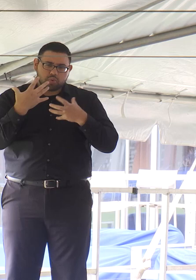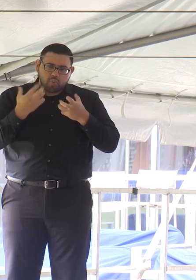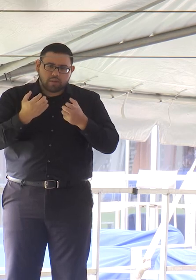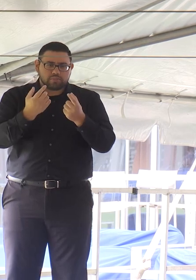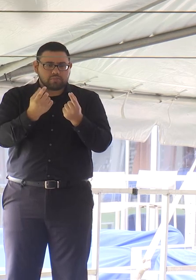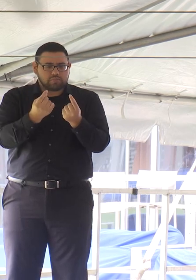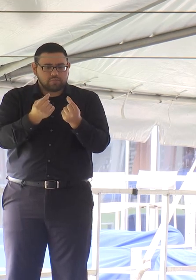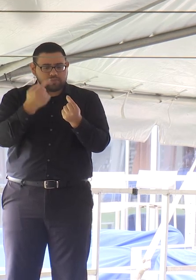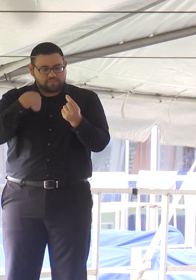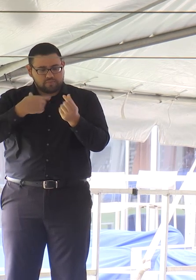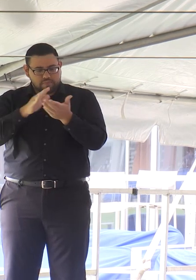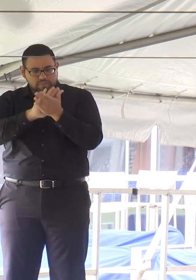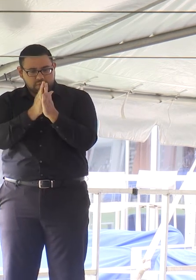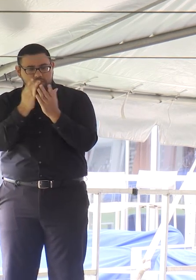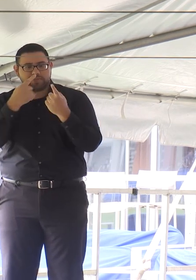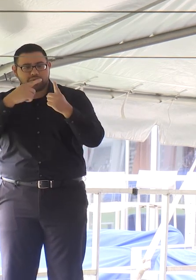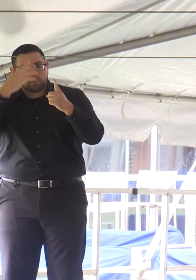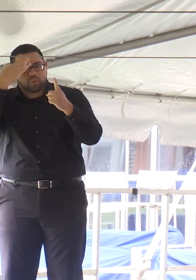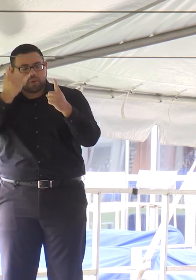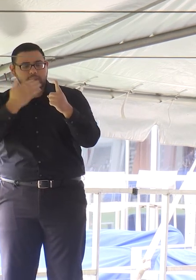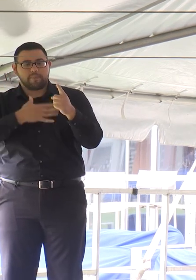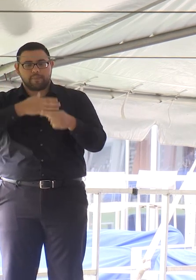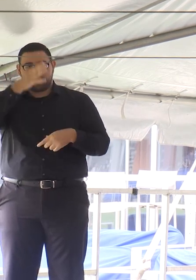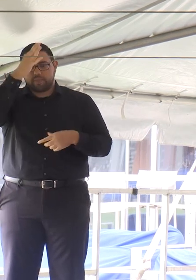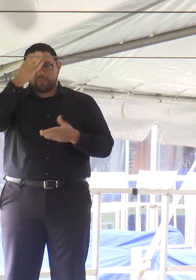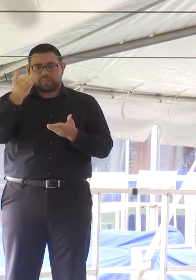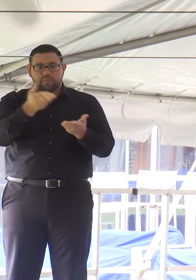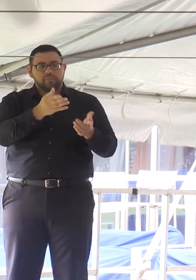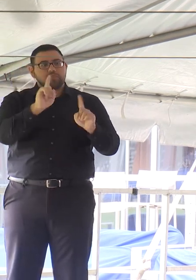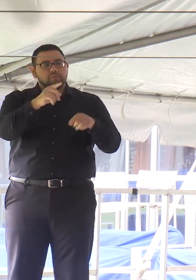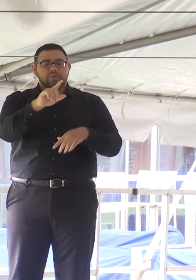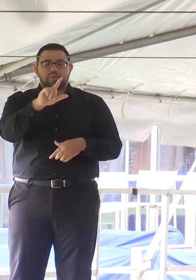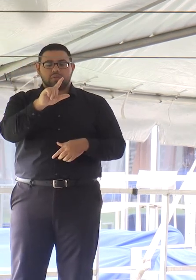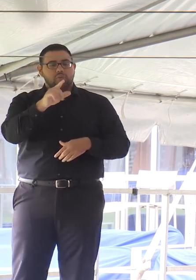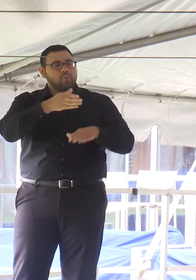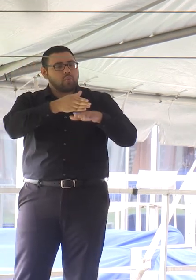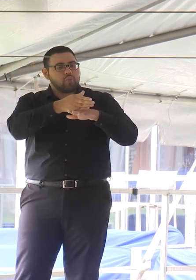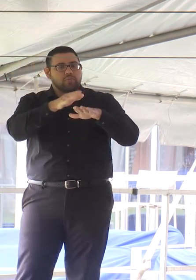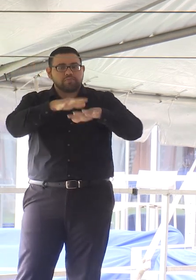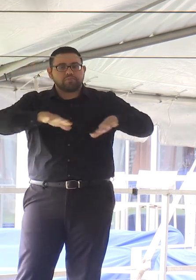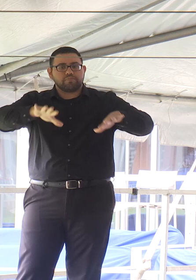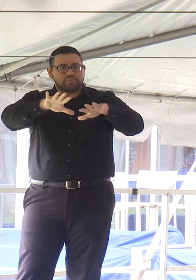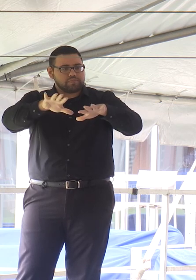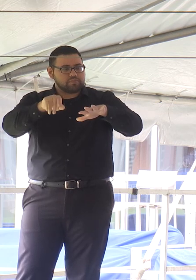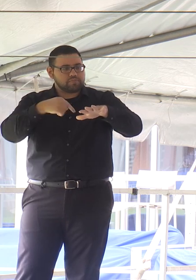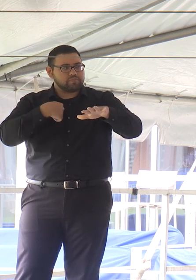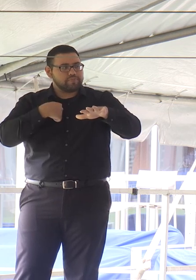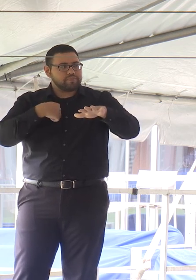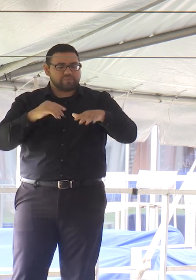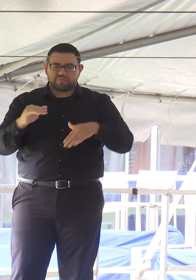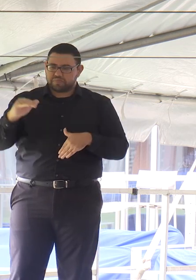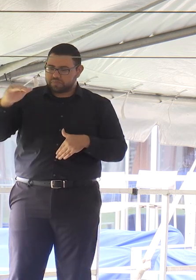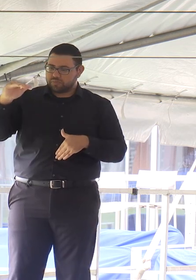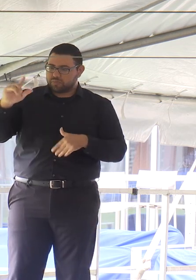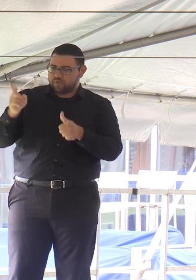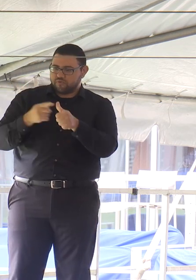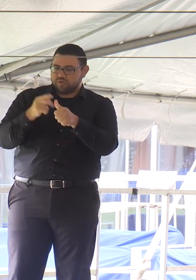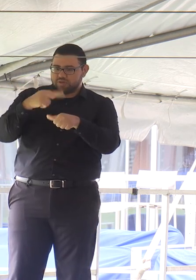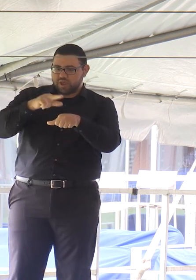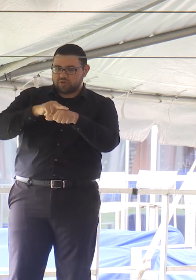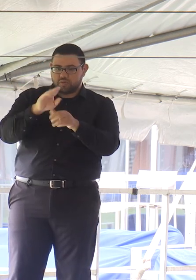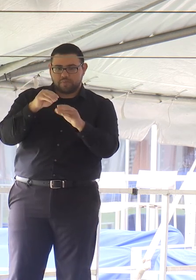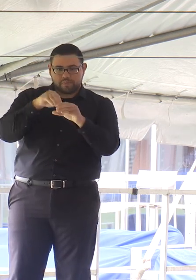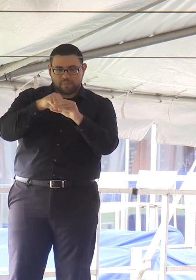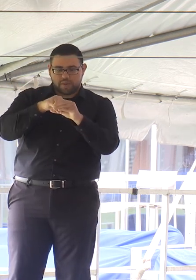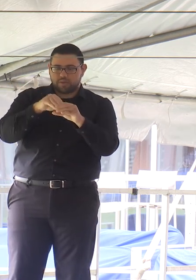what makes you want to be successful, my dad would take me down to the lumberyard from about this high. The First National Bank in